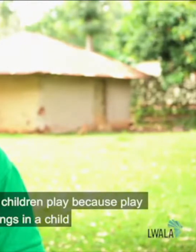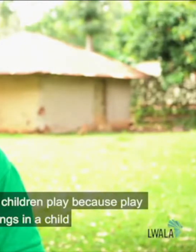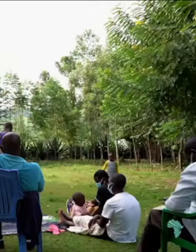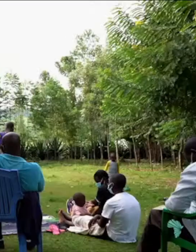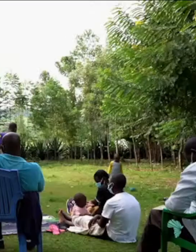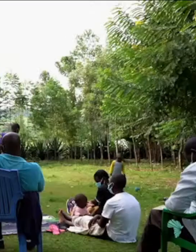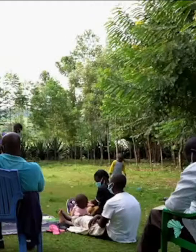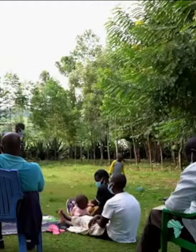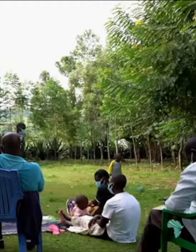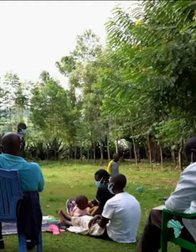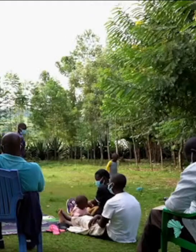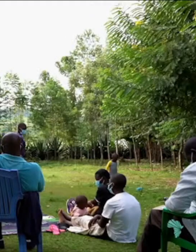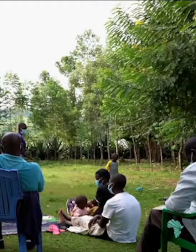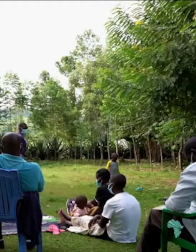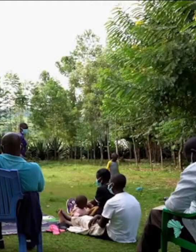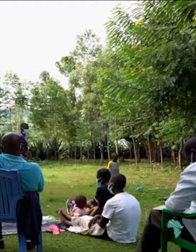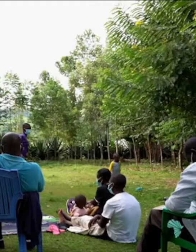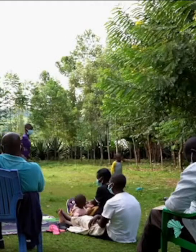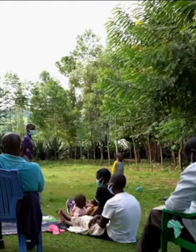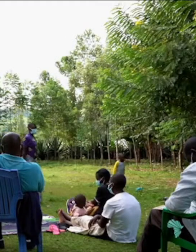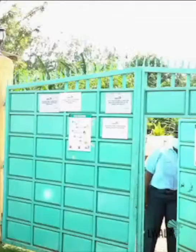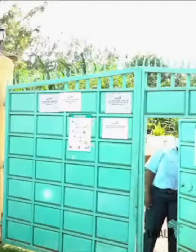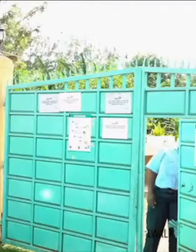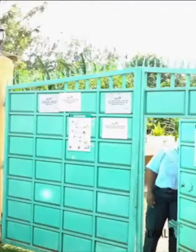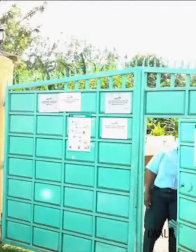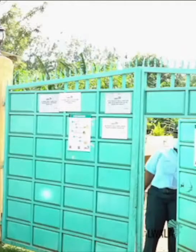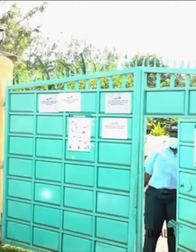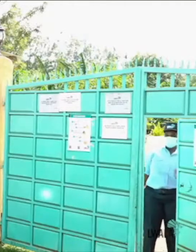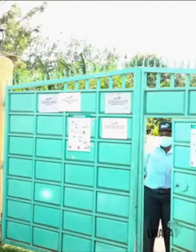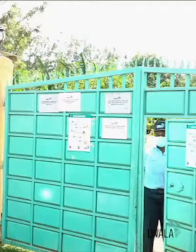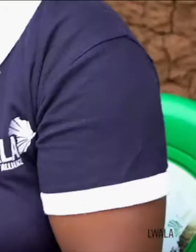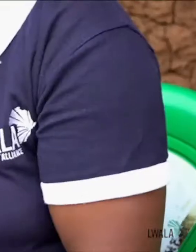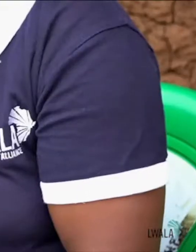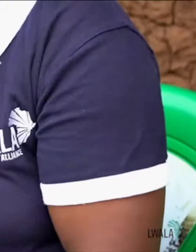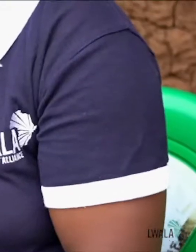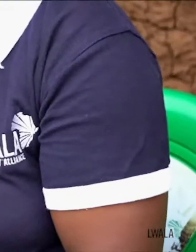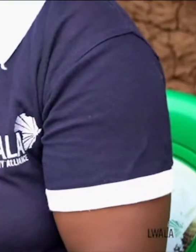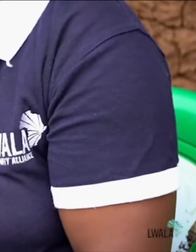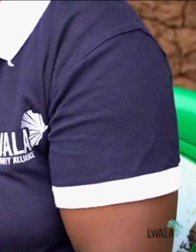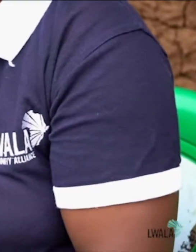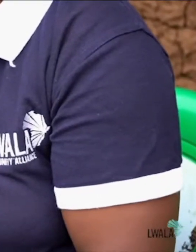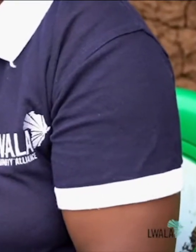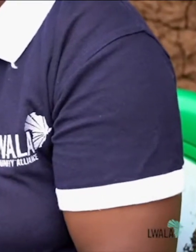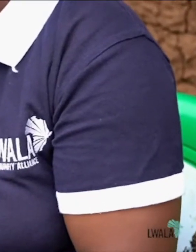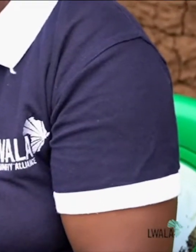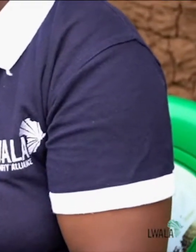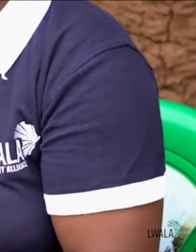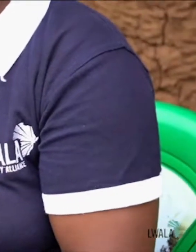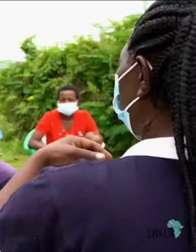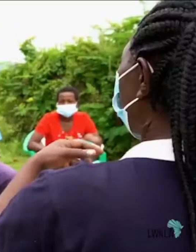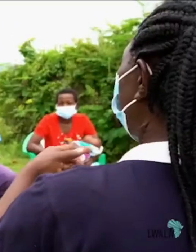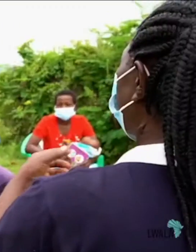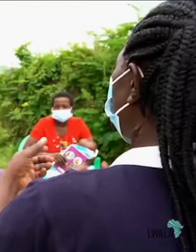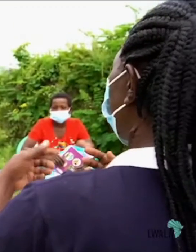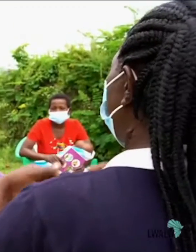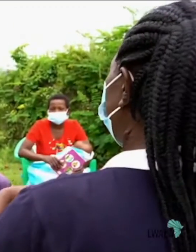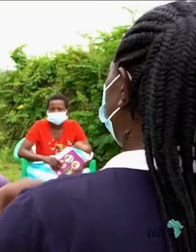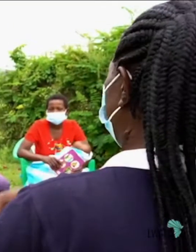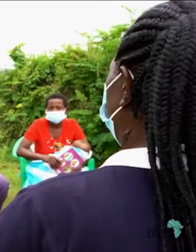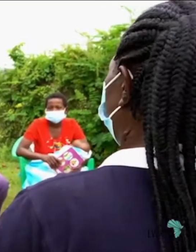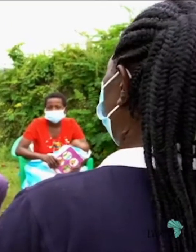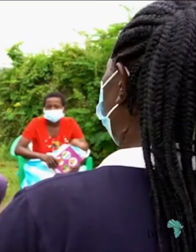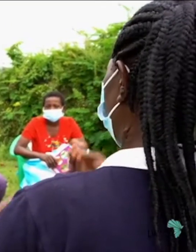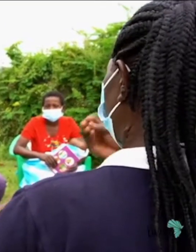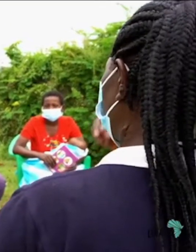nurturing. Through its community-led health model, Lola Community Alliance aims to build the capacity of rural communities to advance their